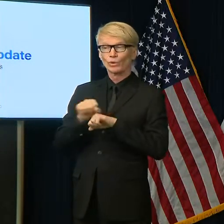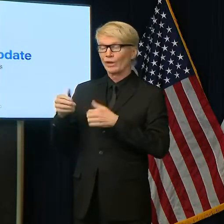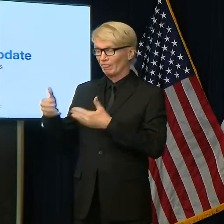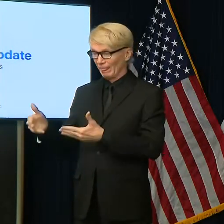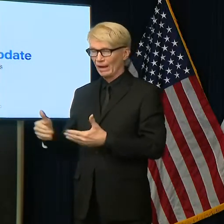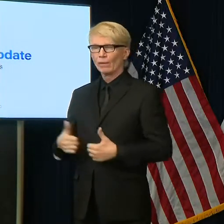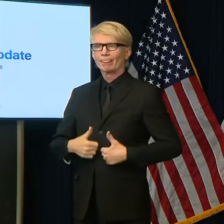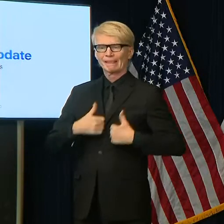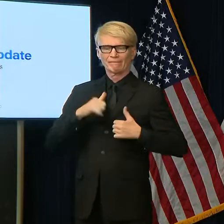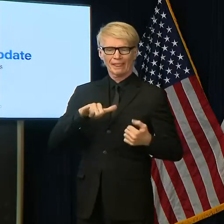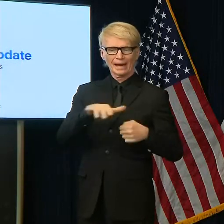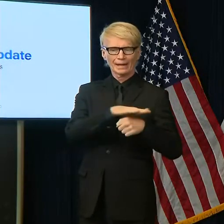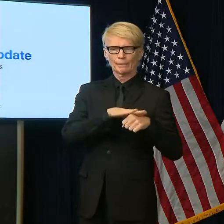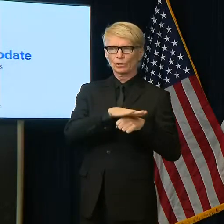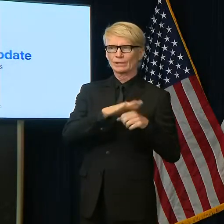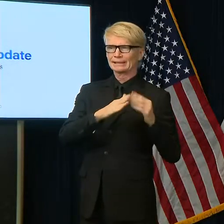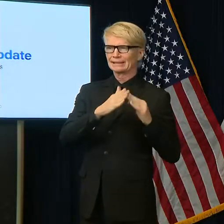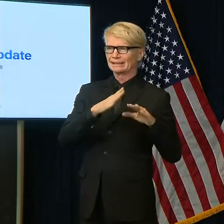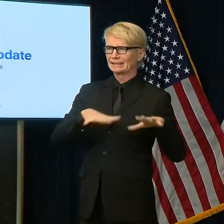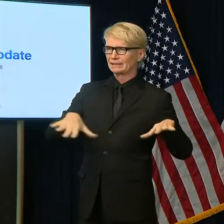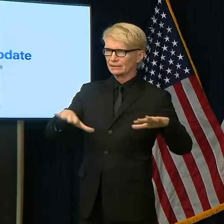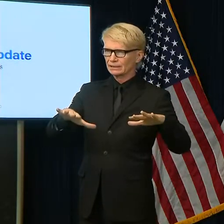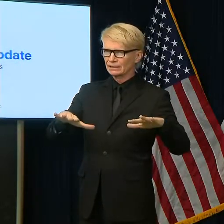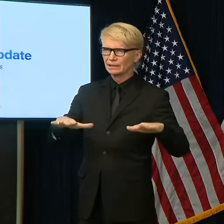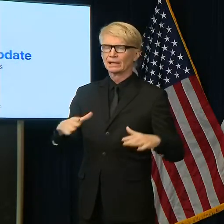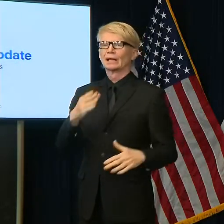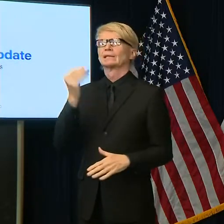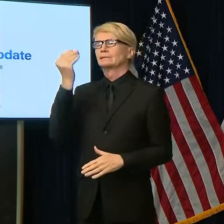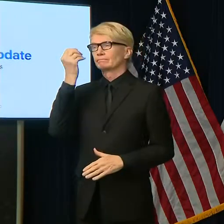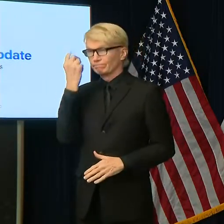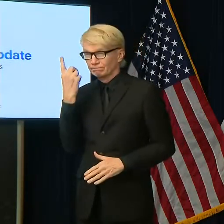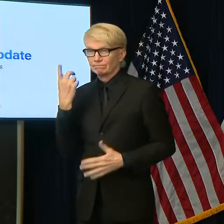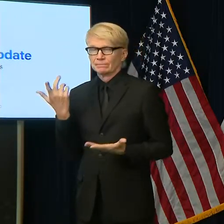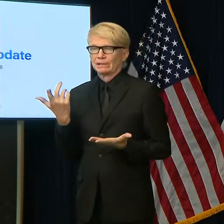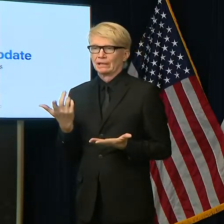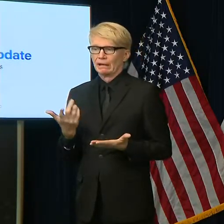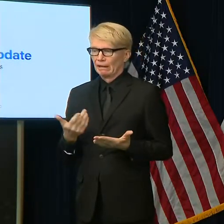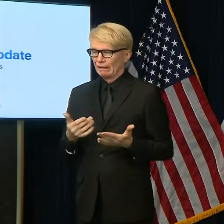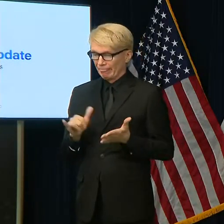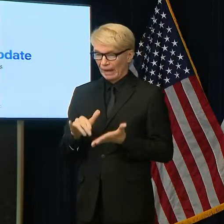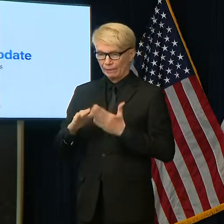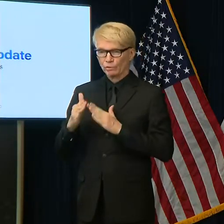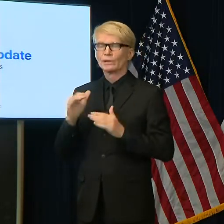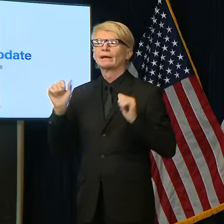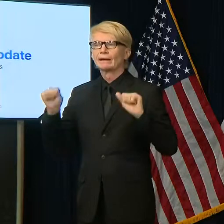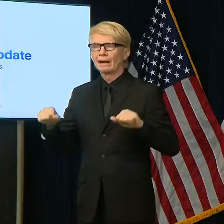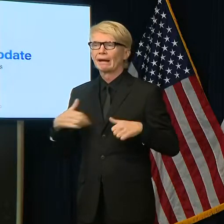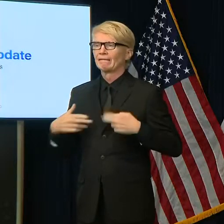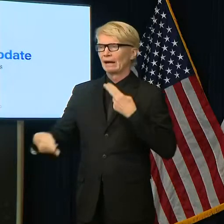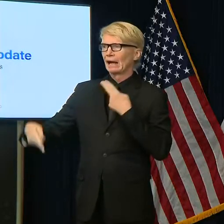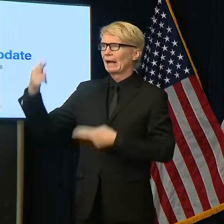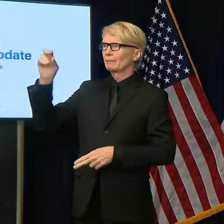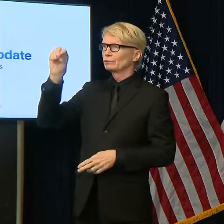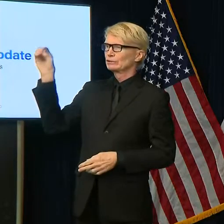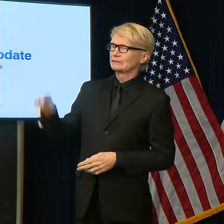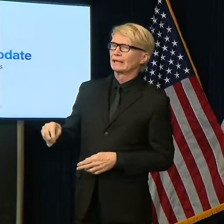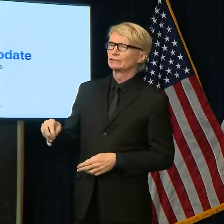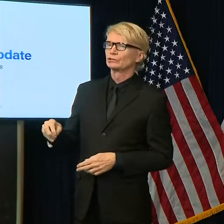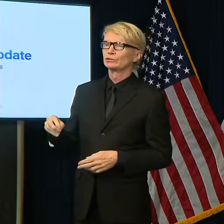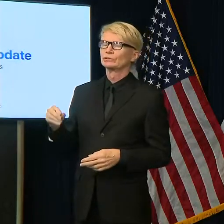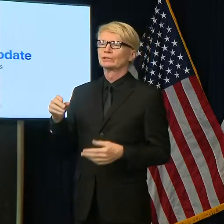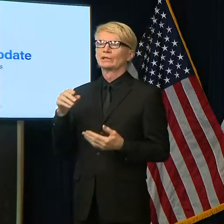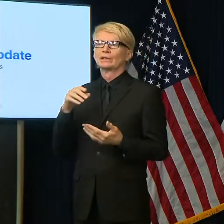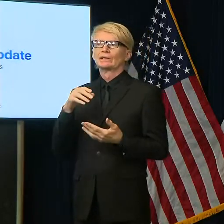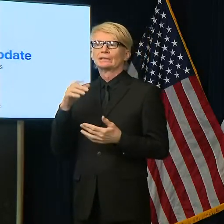in the communities sometimes there is not only a high prevalence of the disease, but also people not wearing masks